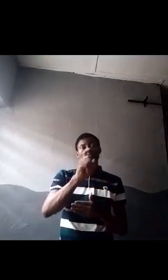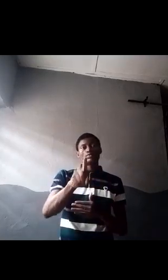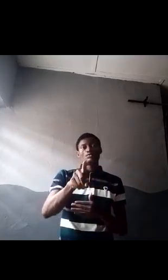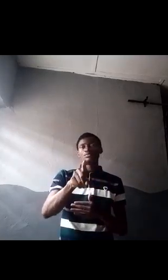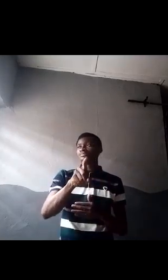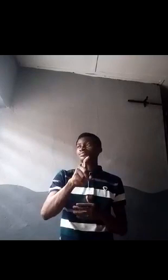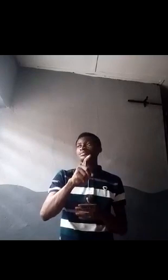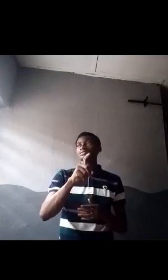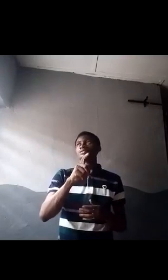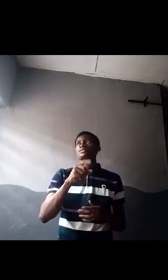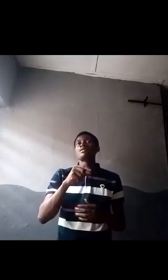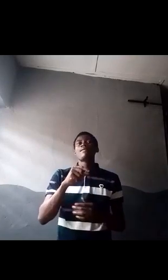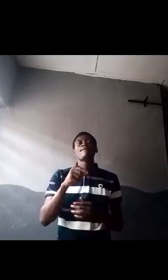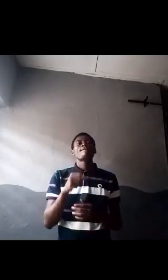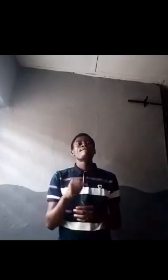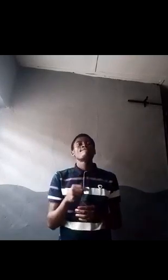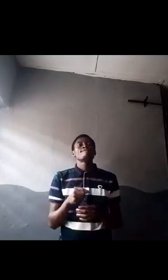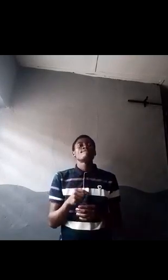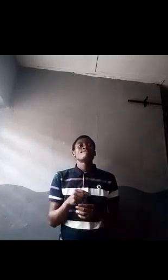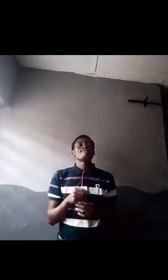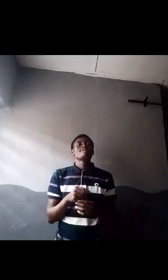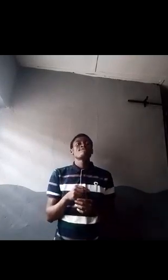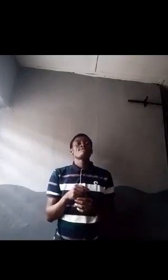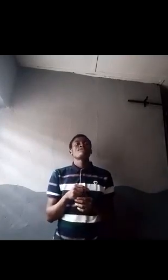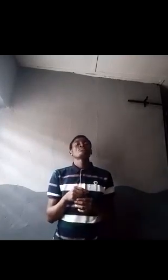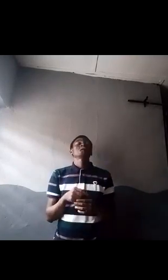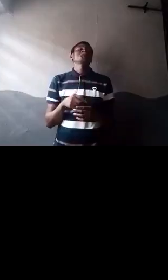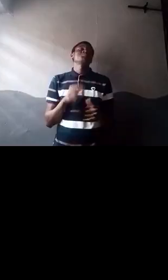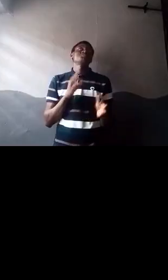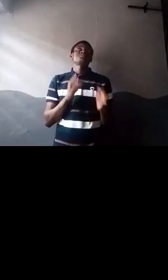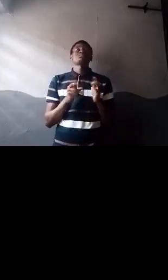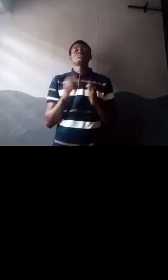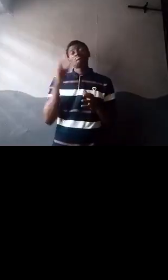says, if I leave out any question, please, you can type it again.